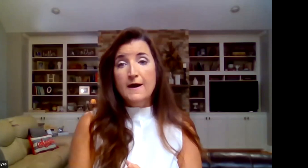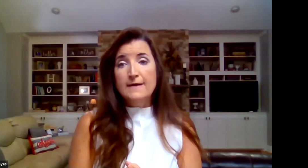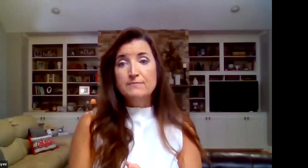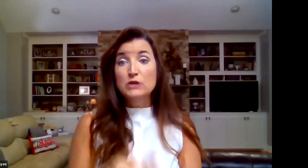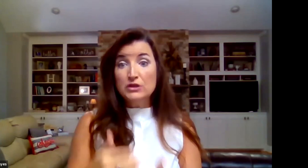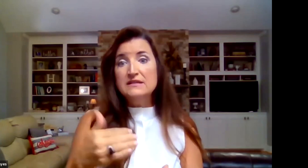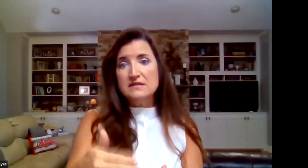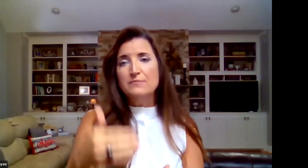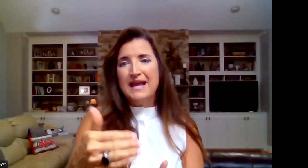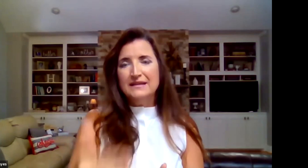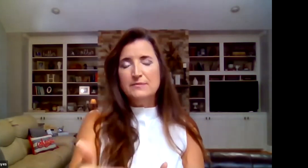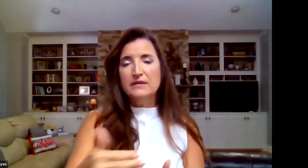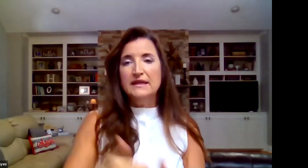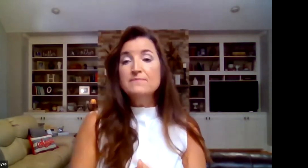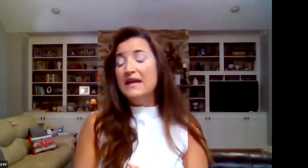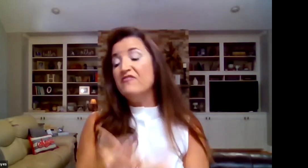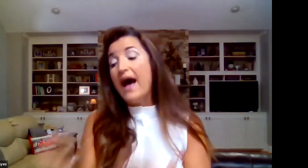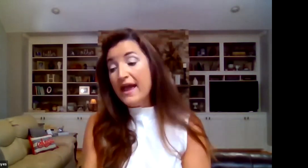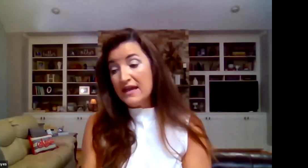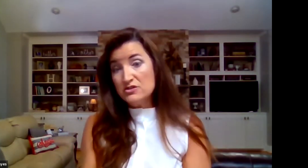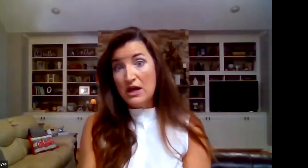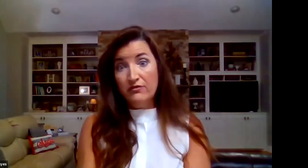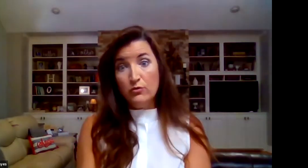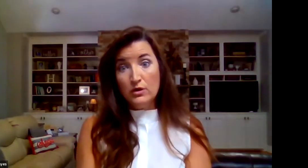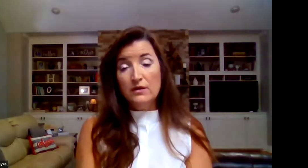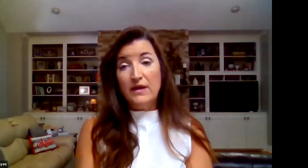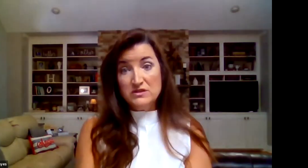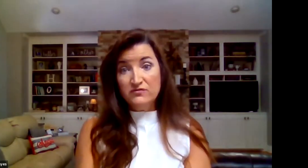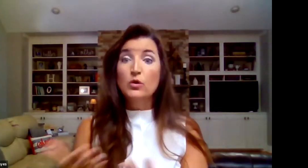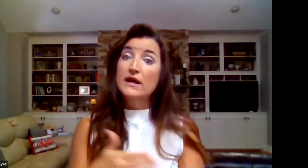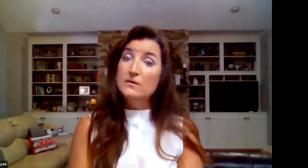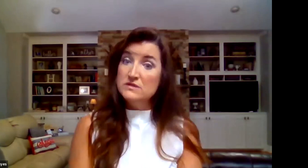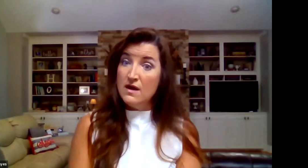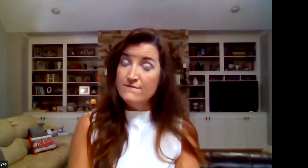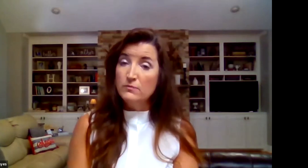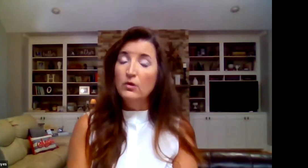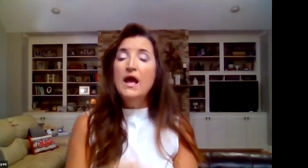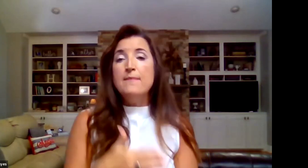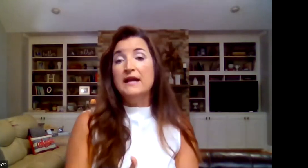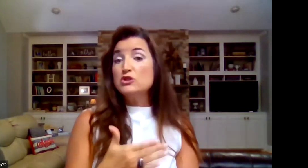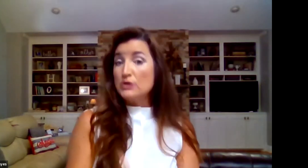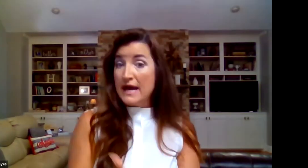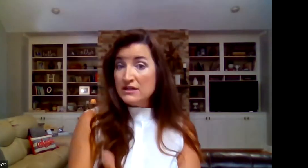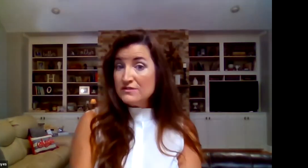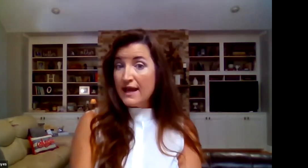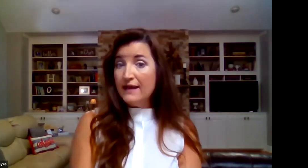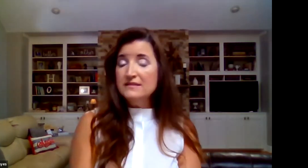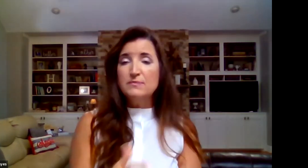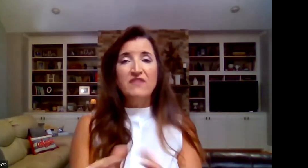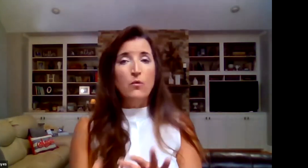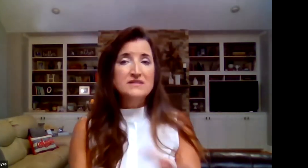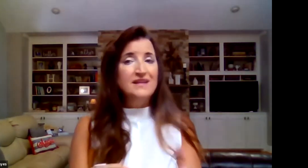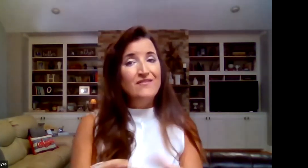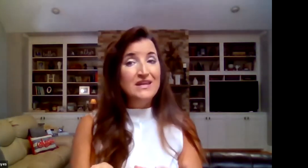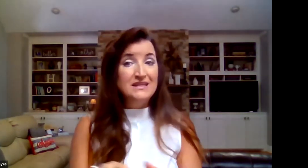to learning something academically. If I had a child that was 4 and it was nonverbal, I might try to do